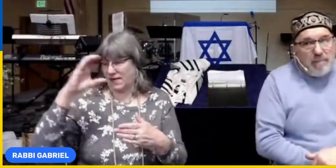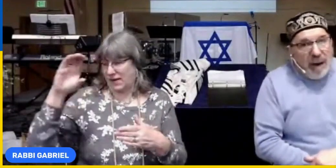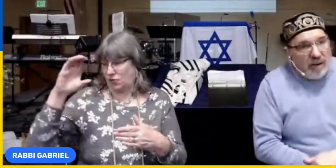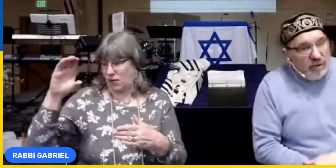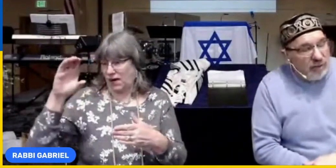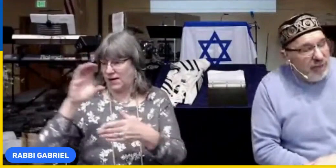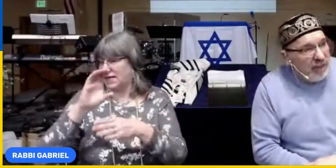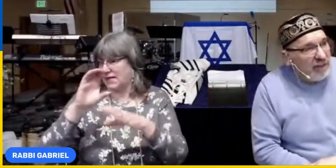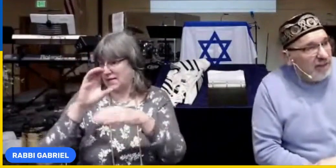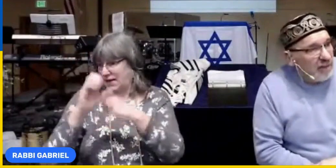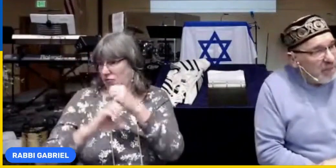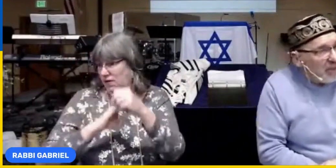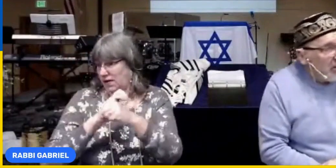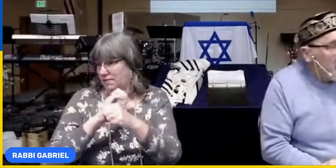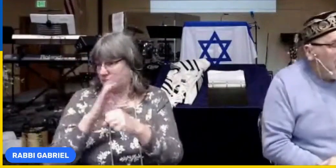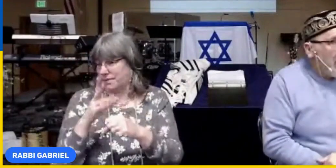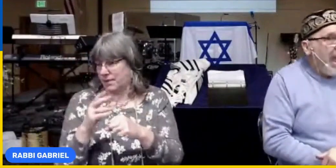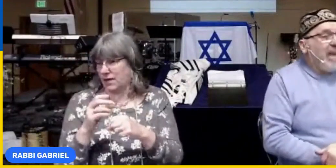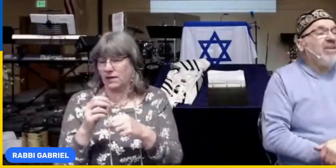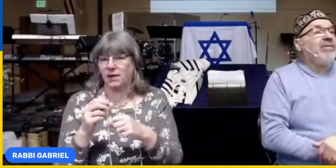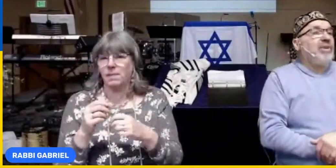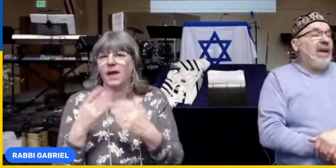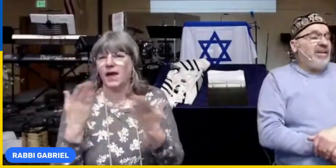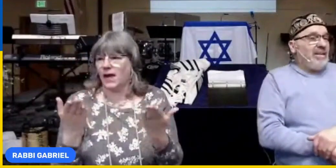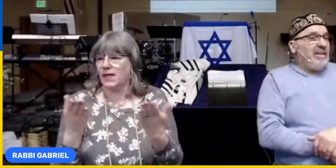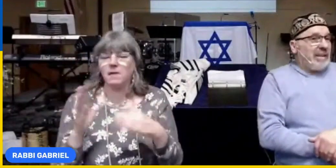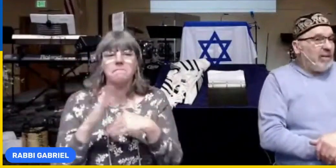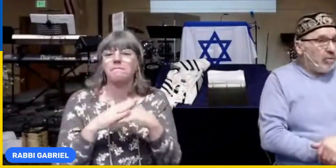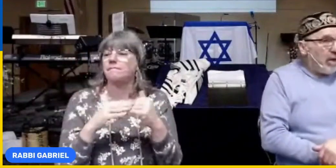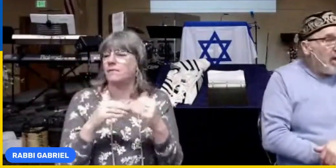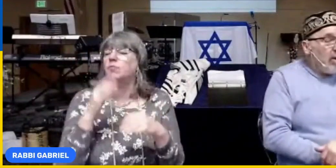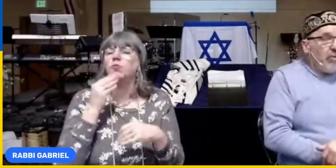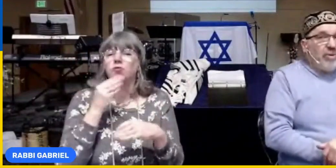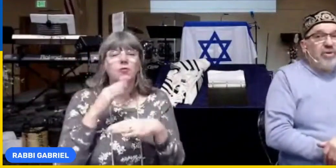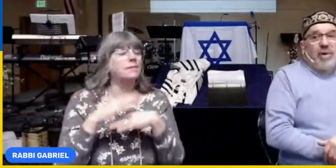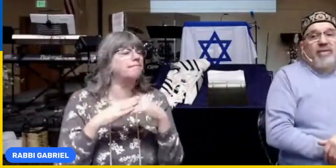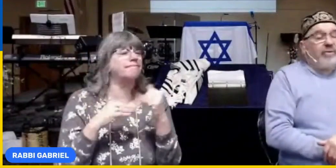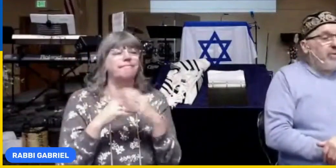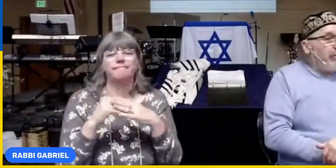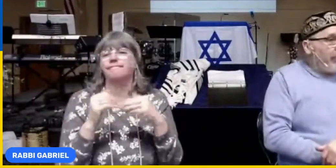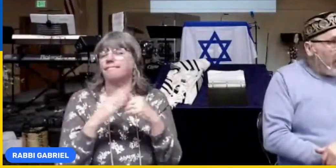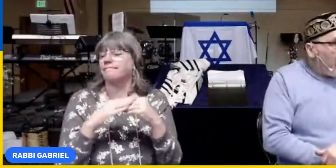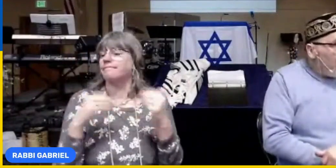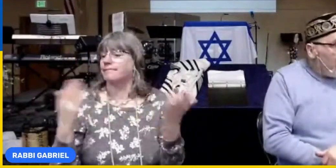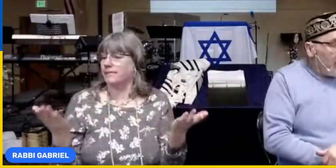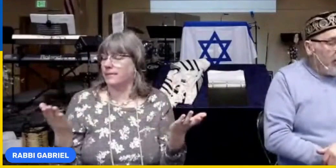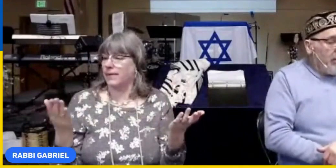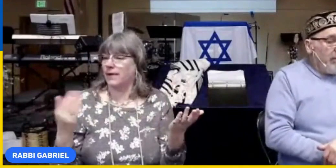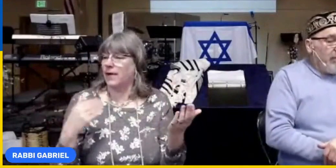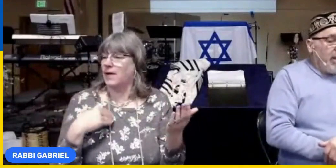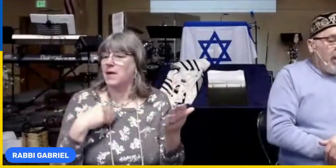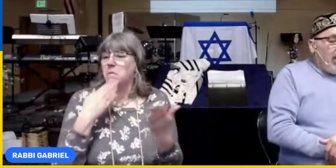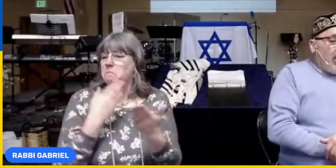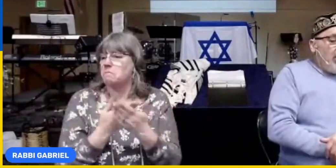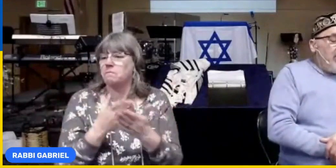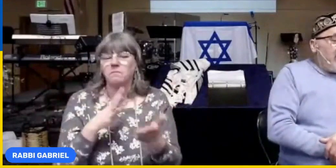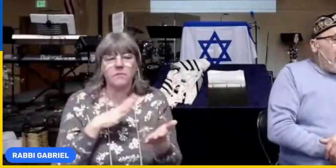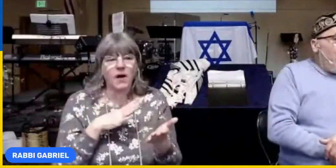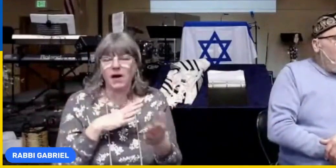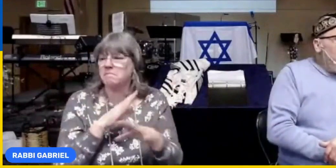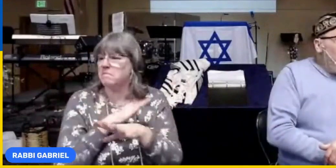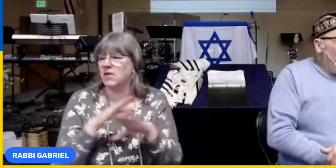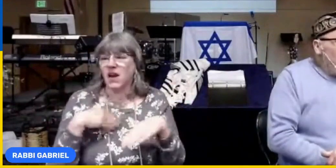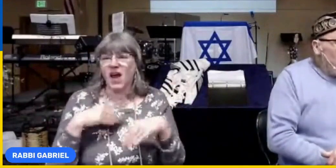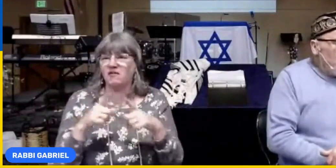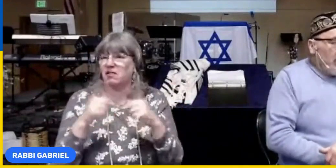There had been a little bout of anti-Semitism at the end of the 19th century with the Dreyfus Affair.